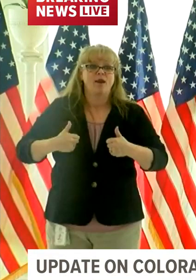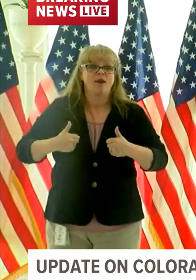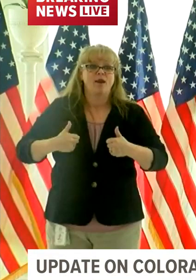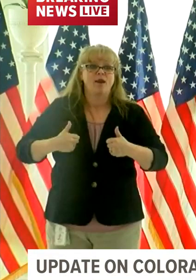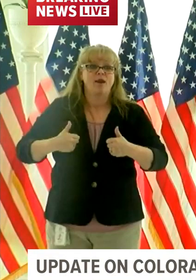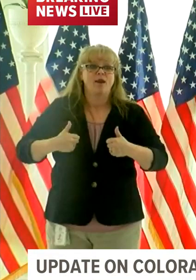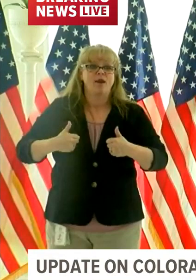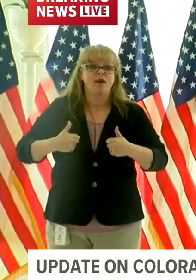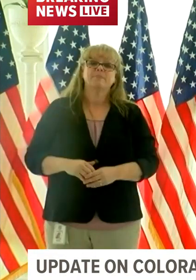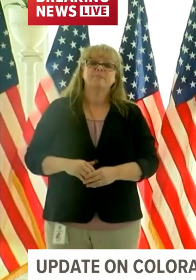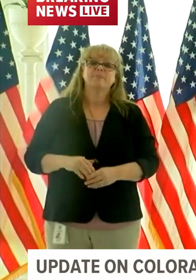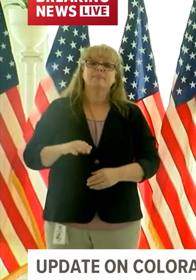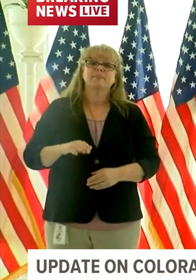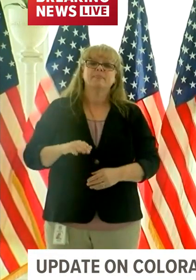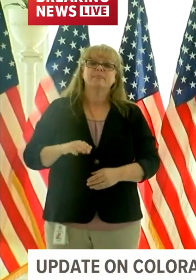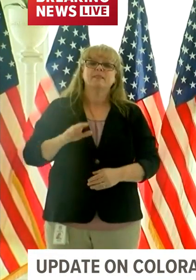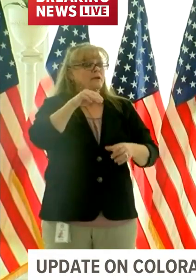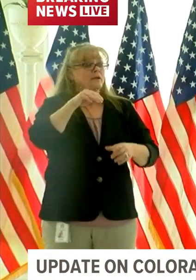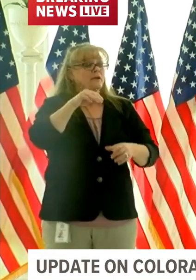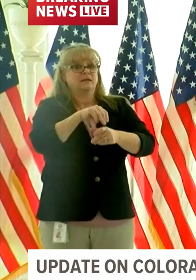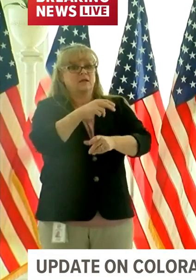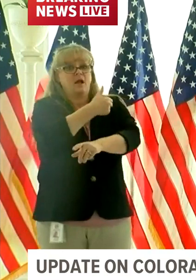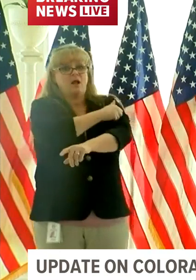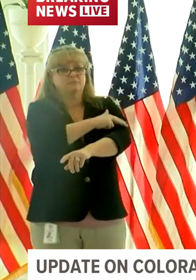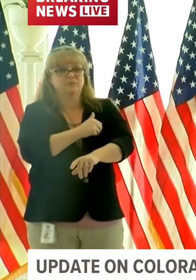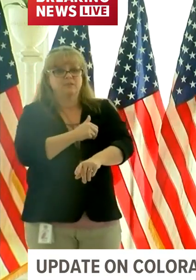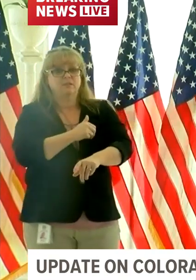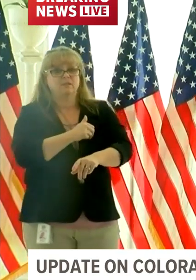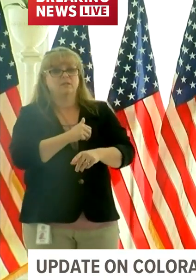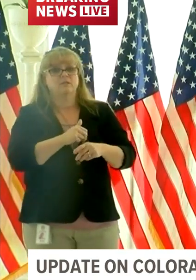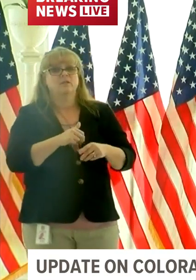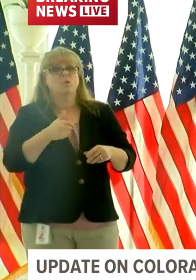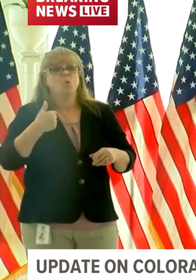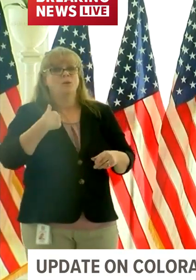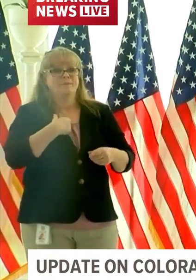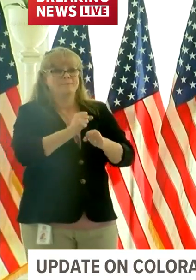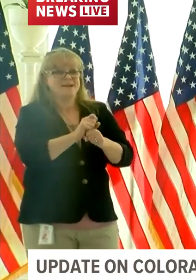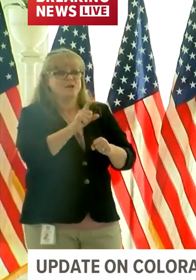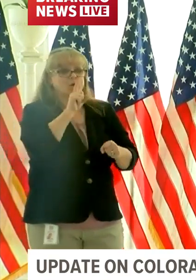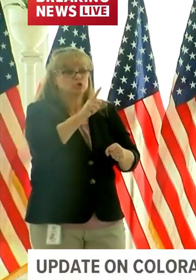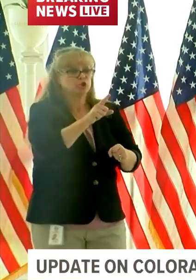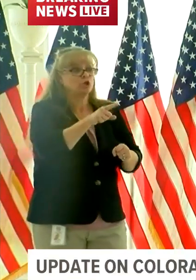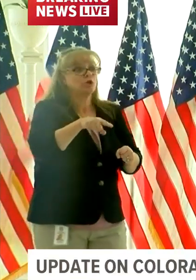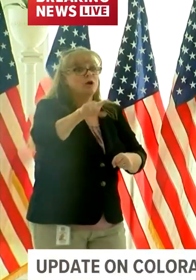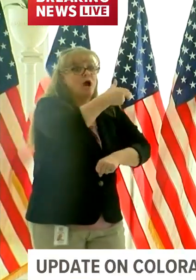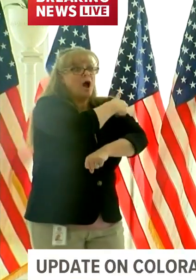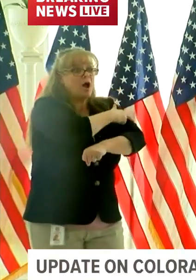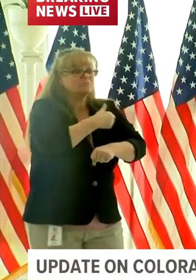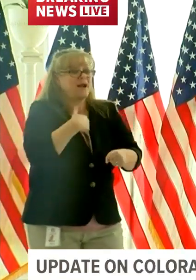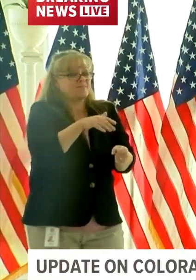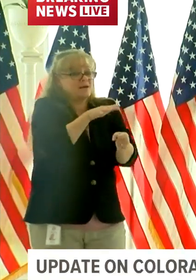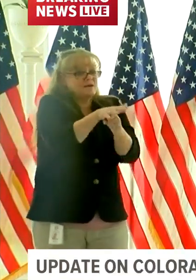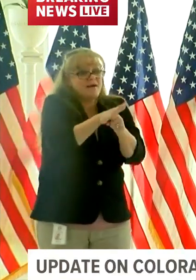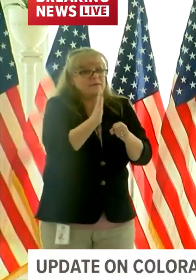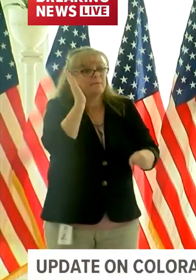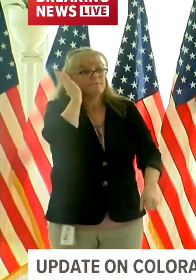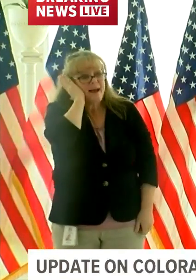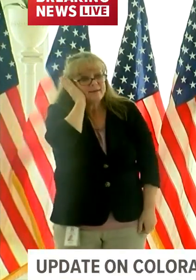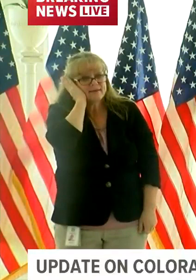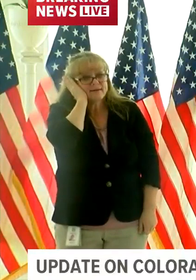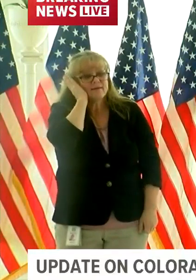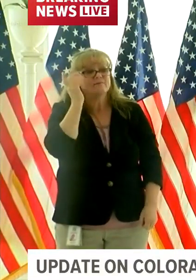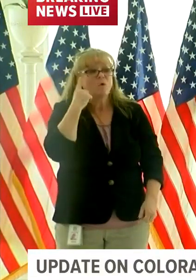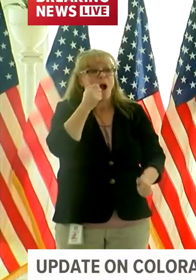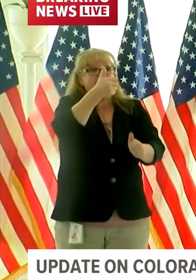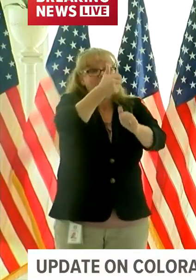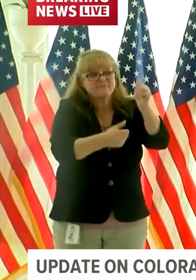the hospitalization is what we've been focused on, having that capacity. We want to do everything we can to make sure that